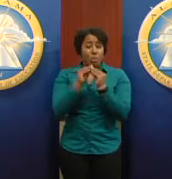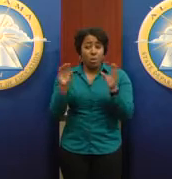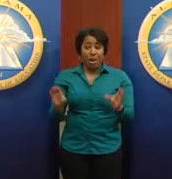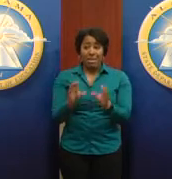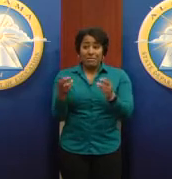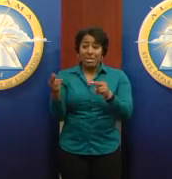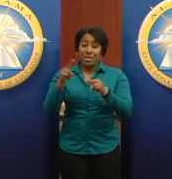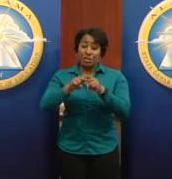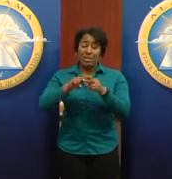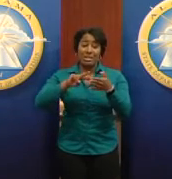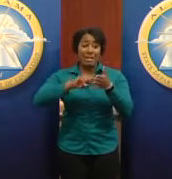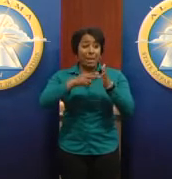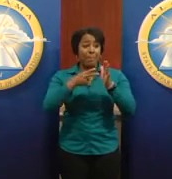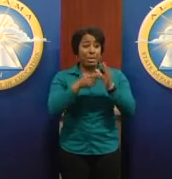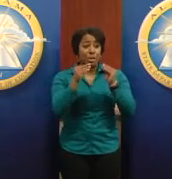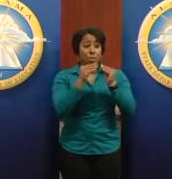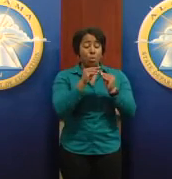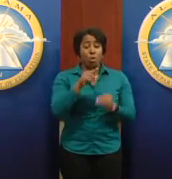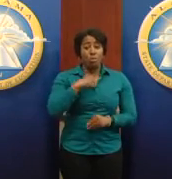activity, and that's,